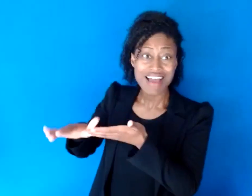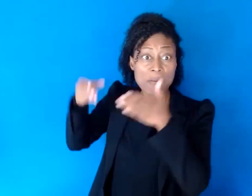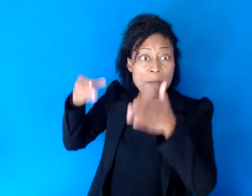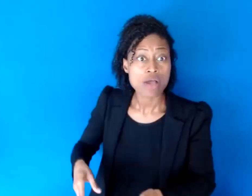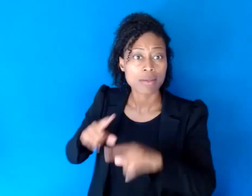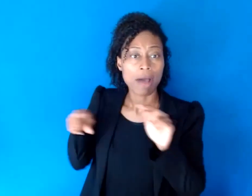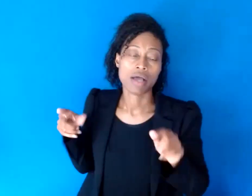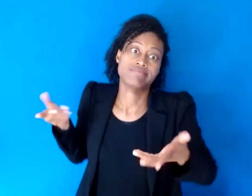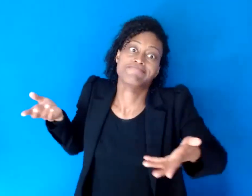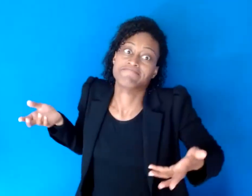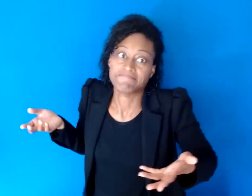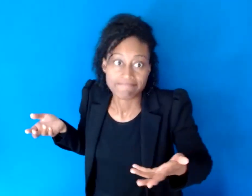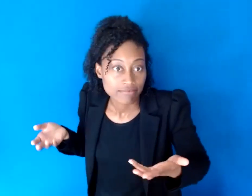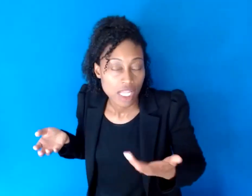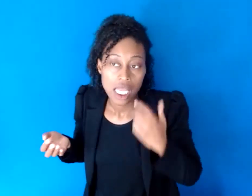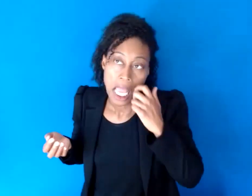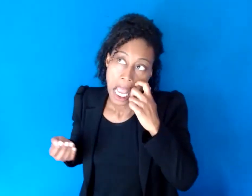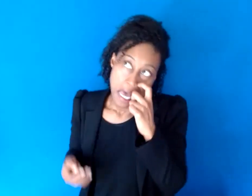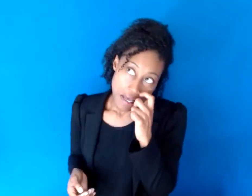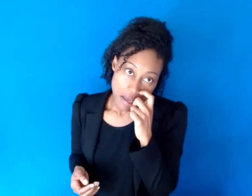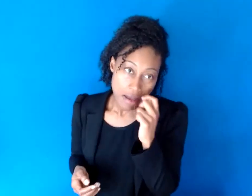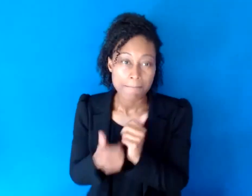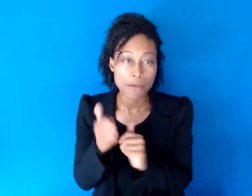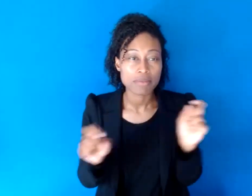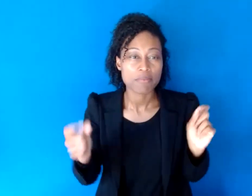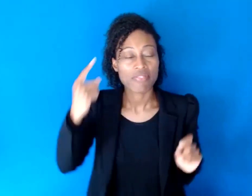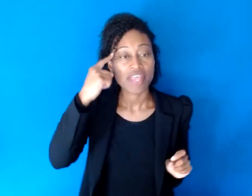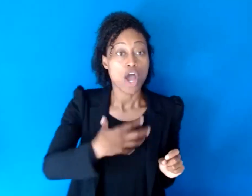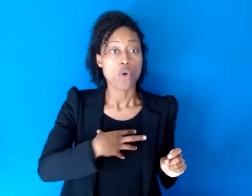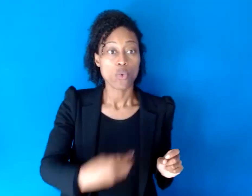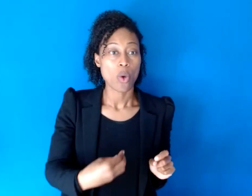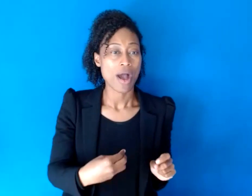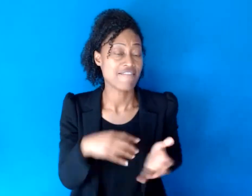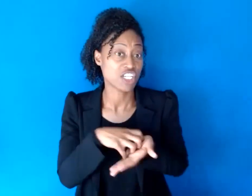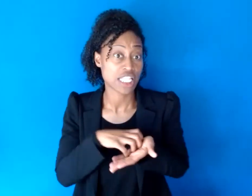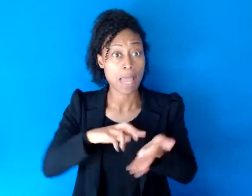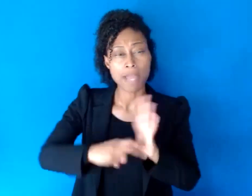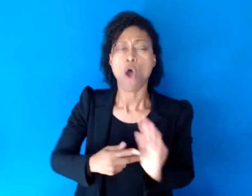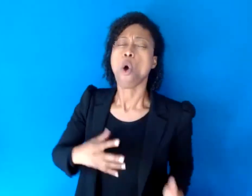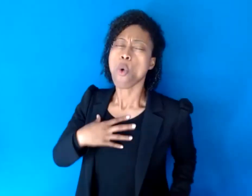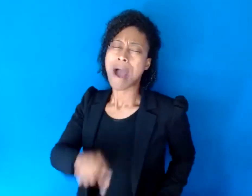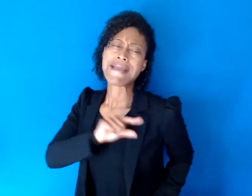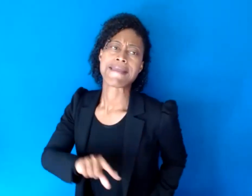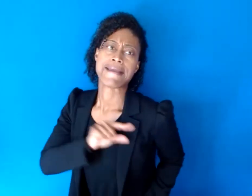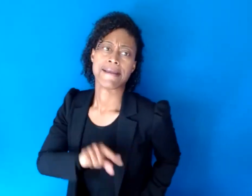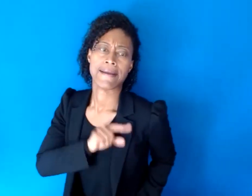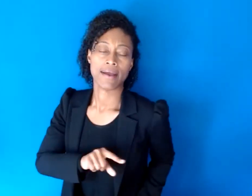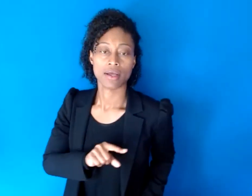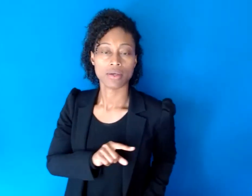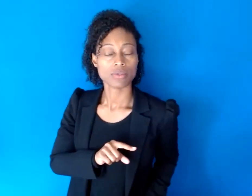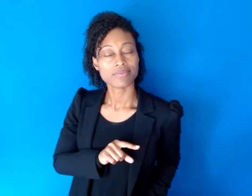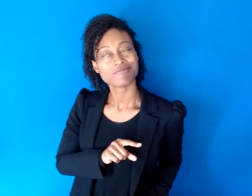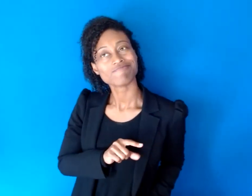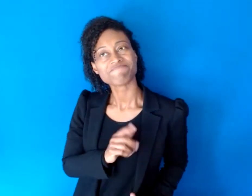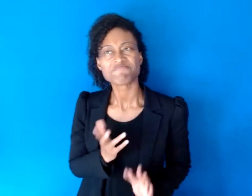people think, white fragility is basically white guilt, right? And obviously